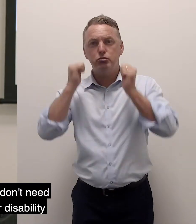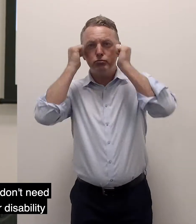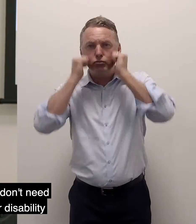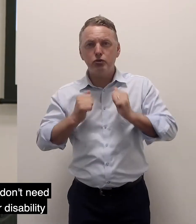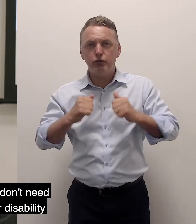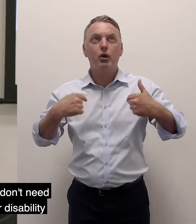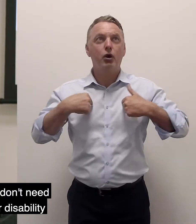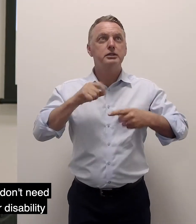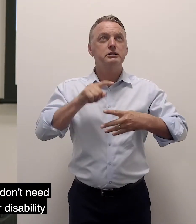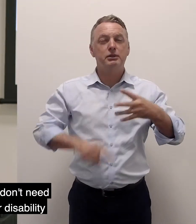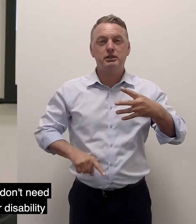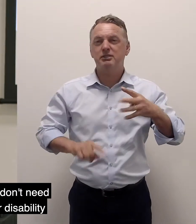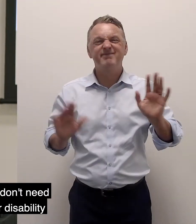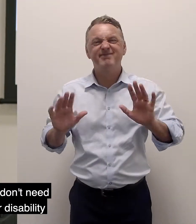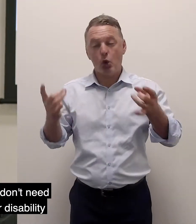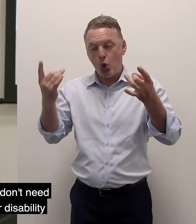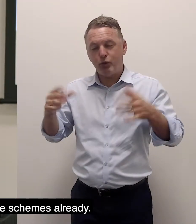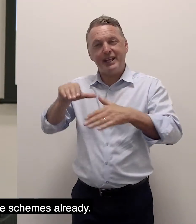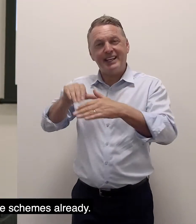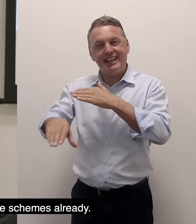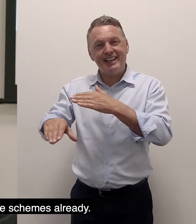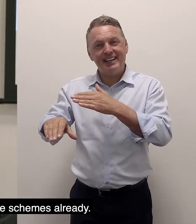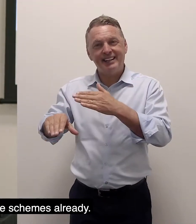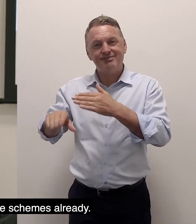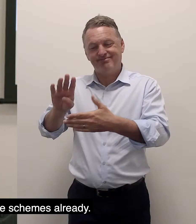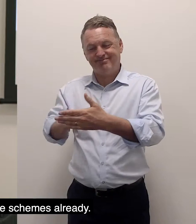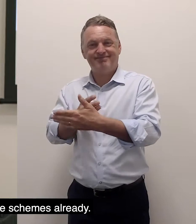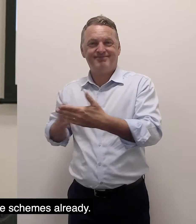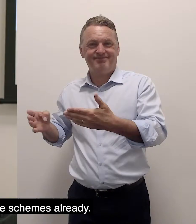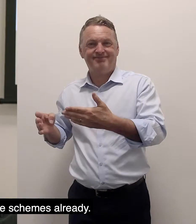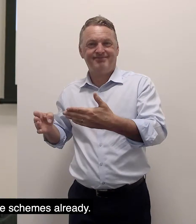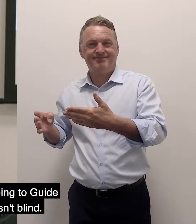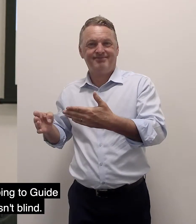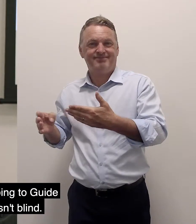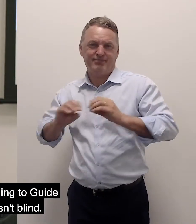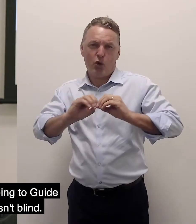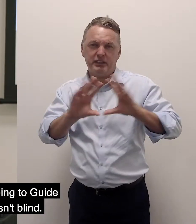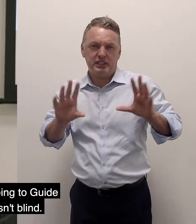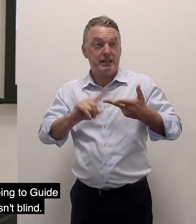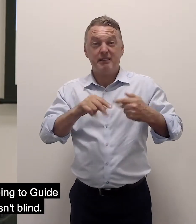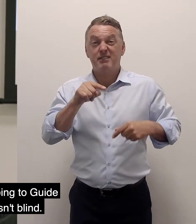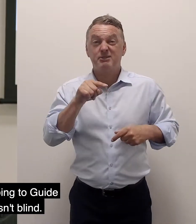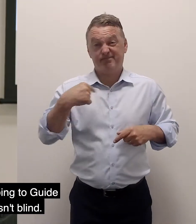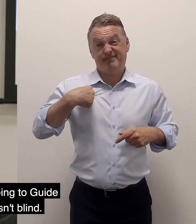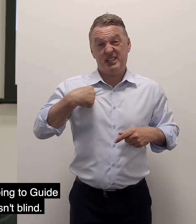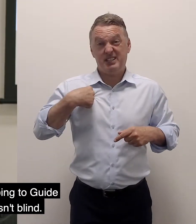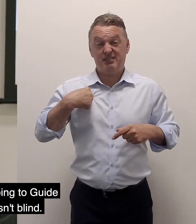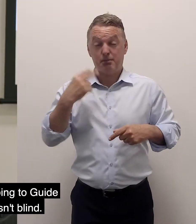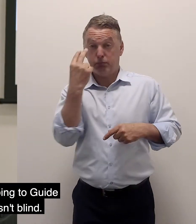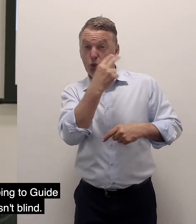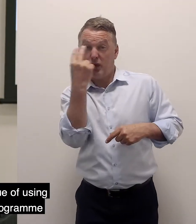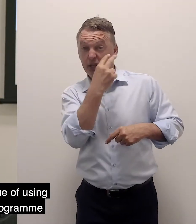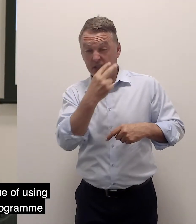don't need to prove your disability because you're in those schemes already. I wouldn't be going to Guide Dogs if I wasn't